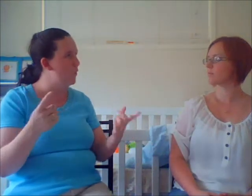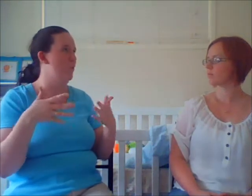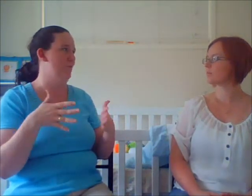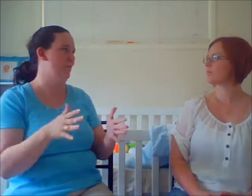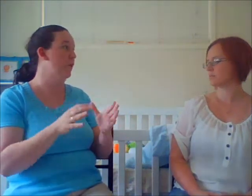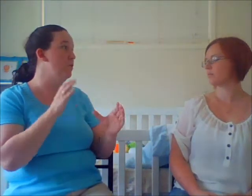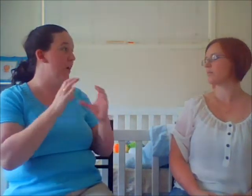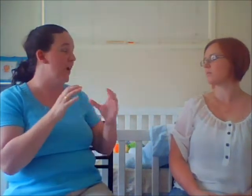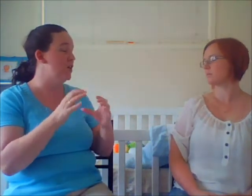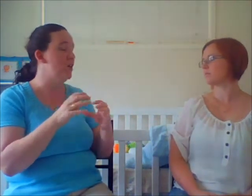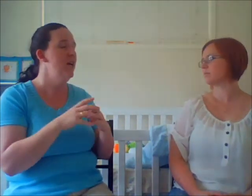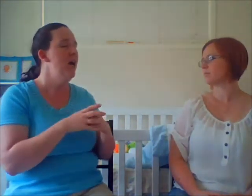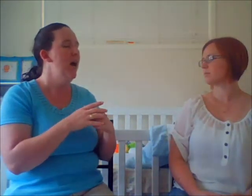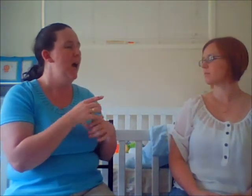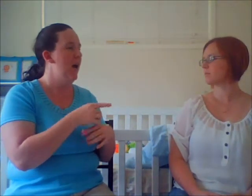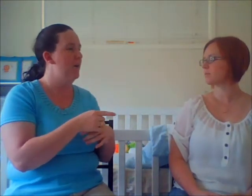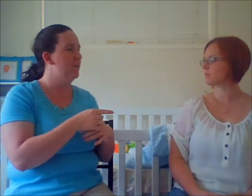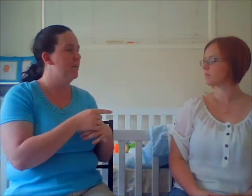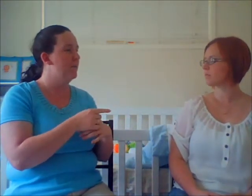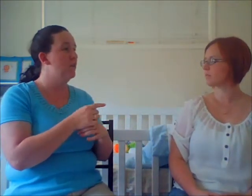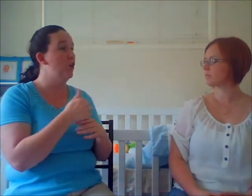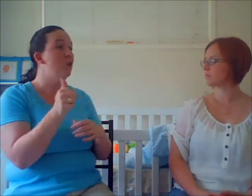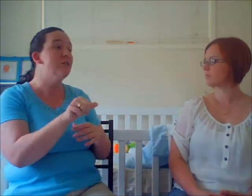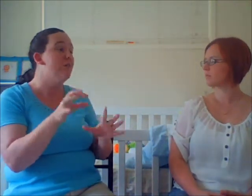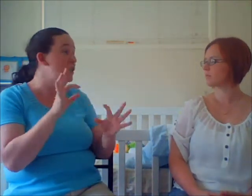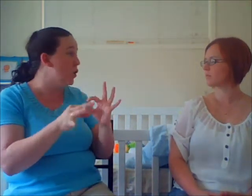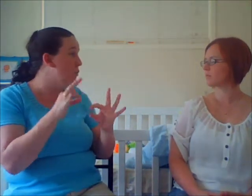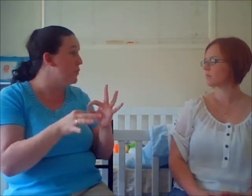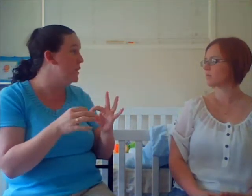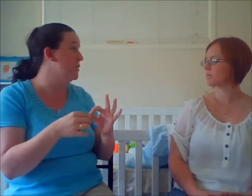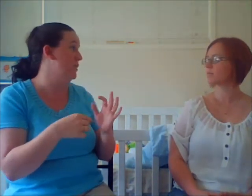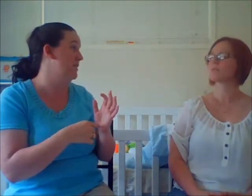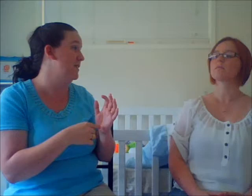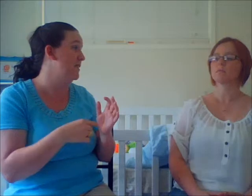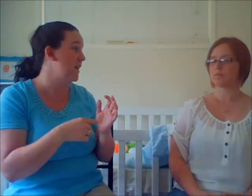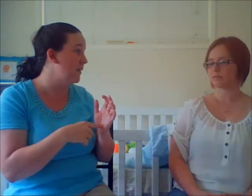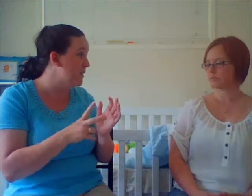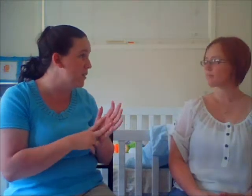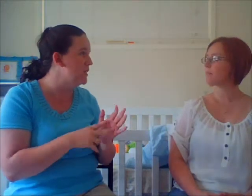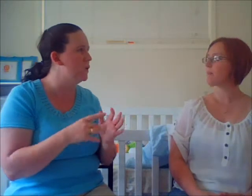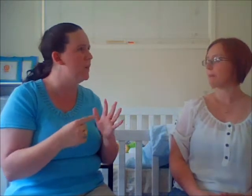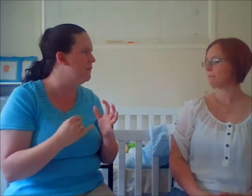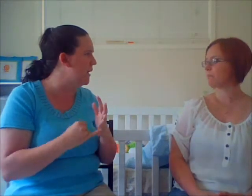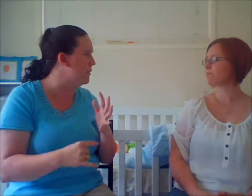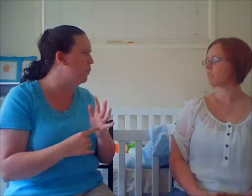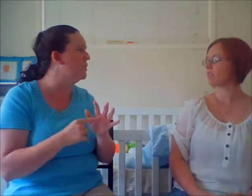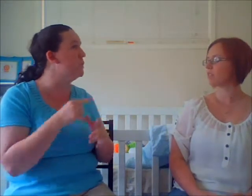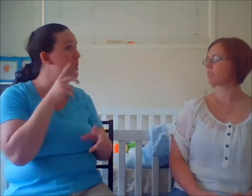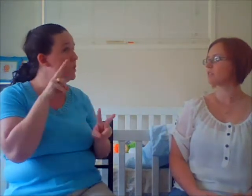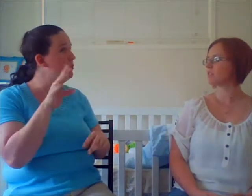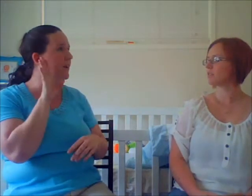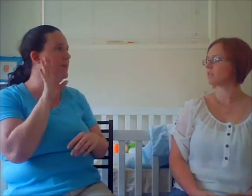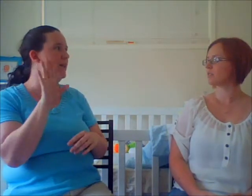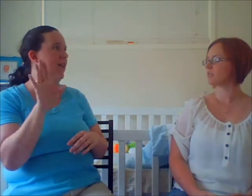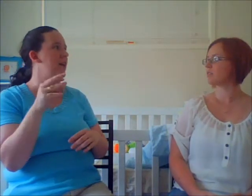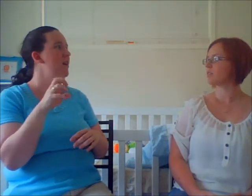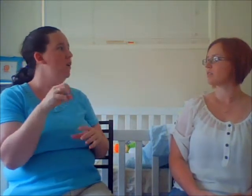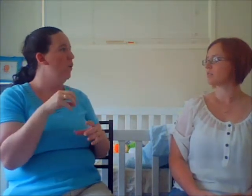forms of communication. The use of interpreters on the television is also very important, as we saw recently